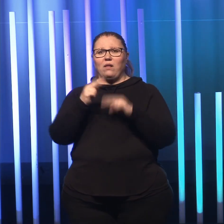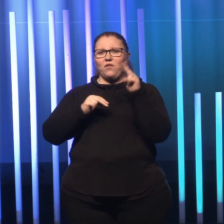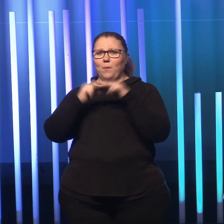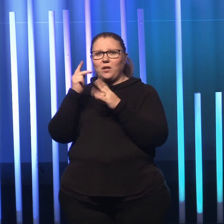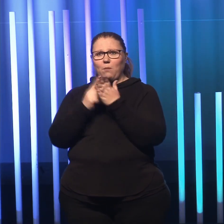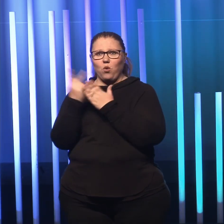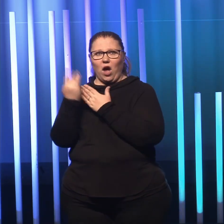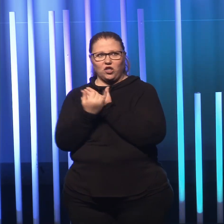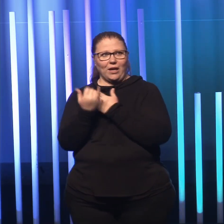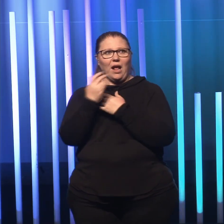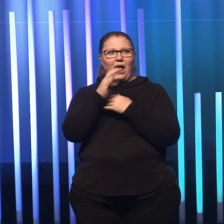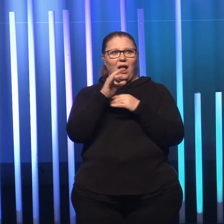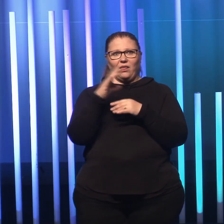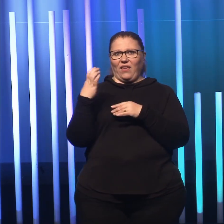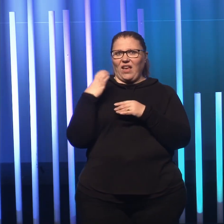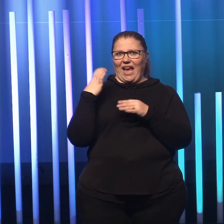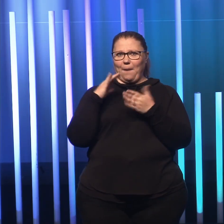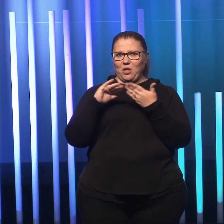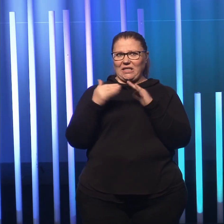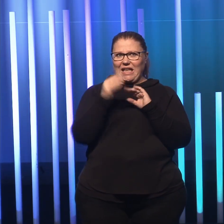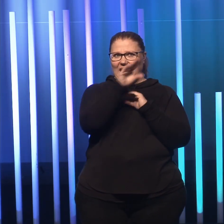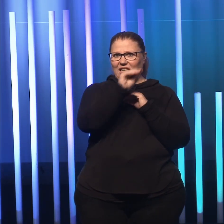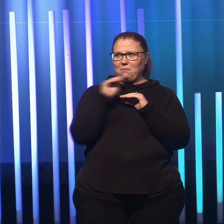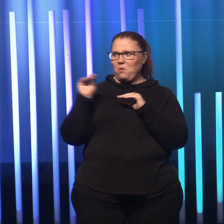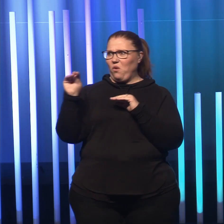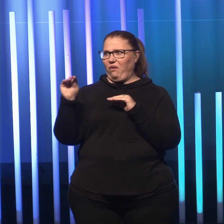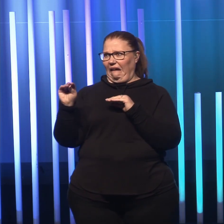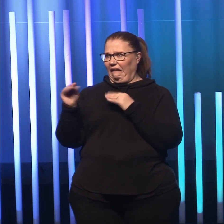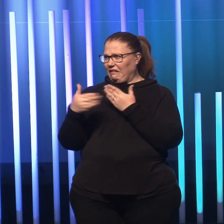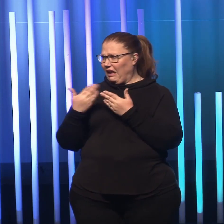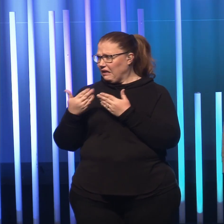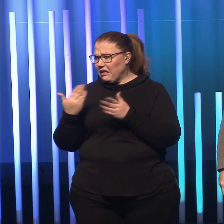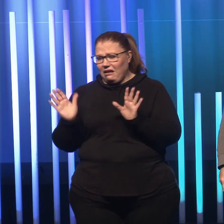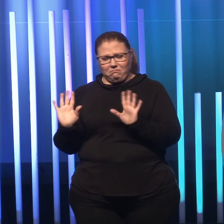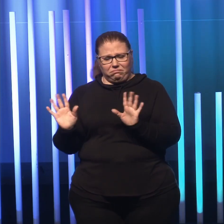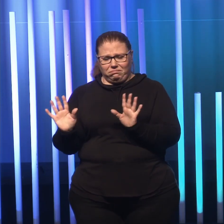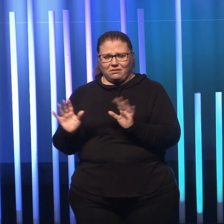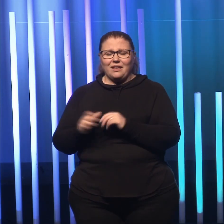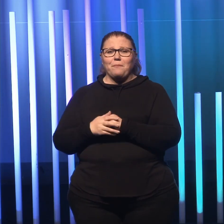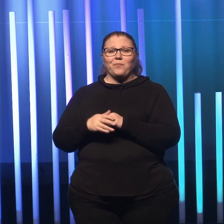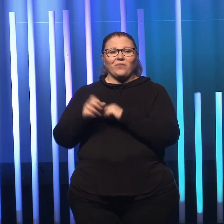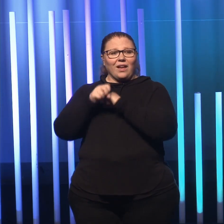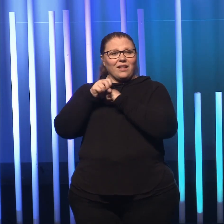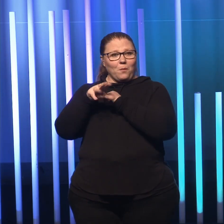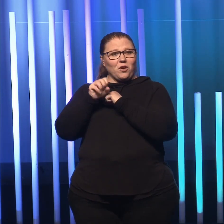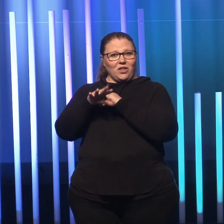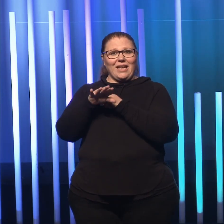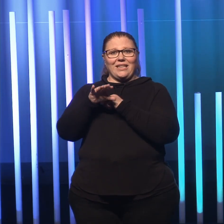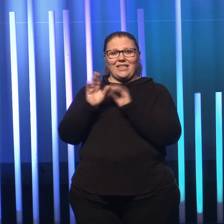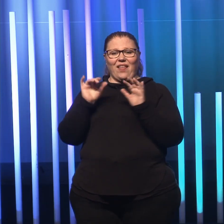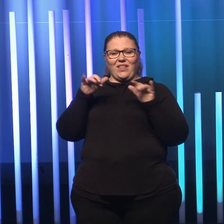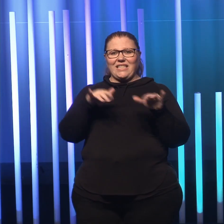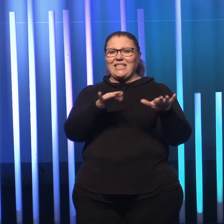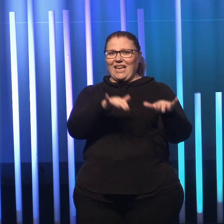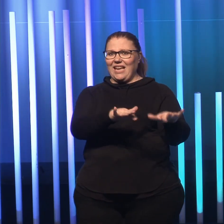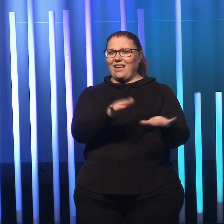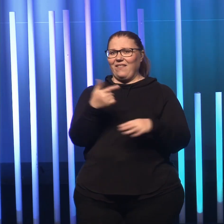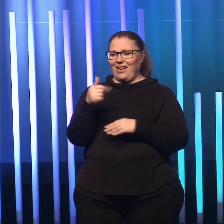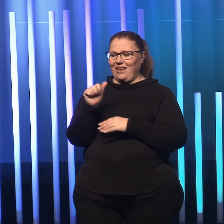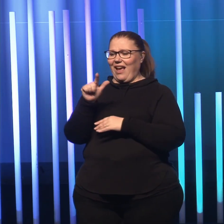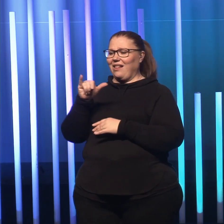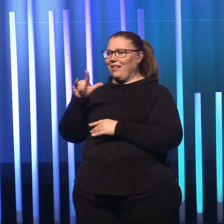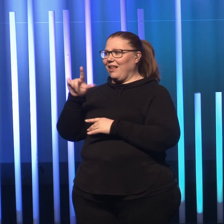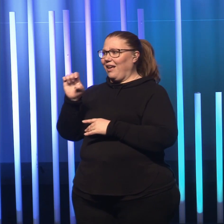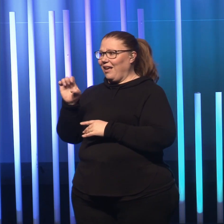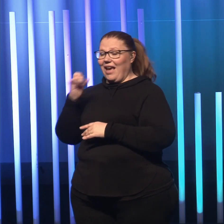capital. That's an easy task, doing all that. And how is he paying for it? The commercialization of the Sea of Galilee is probably what he's doing. So if